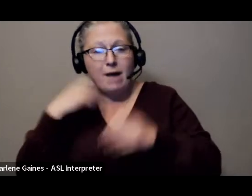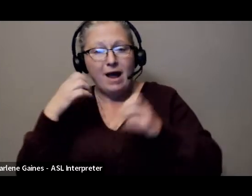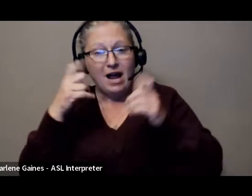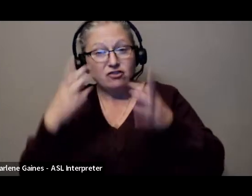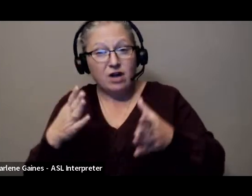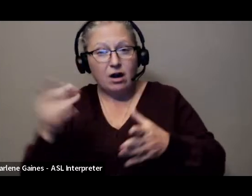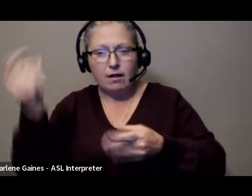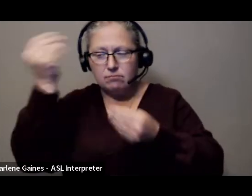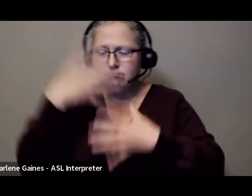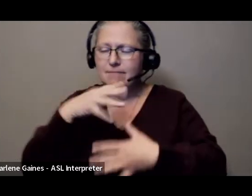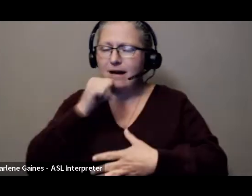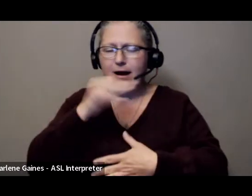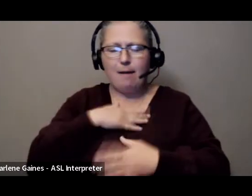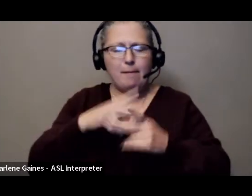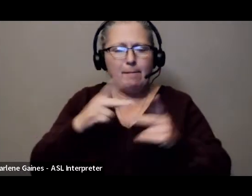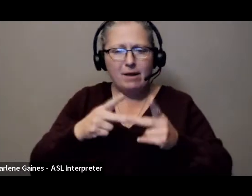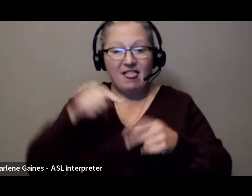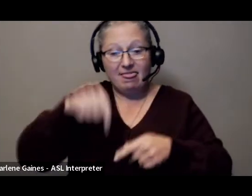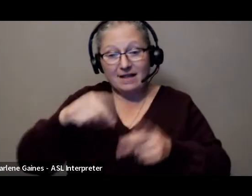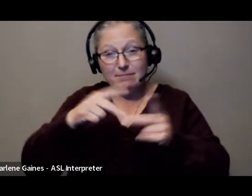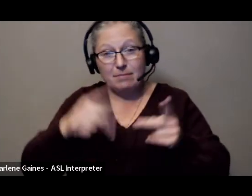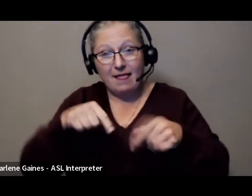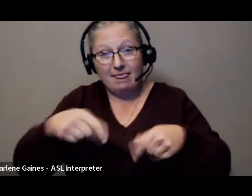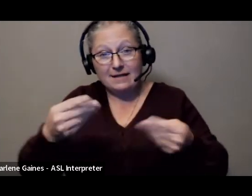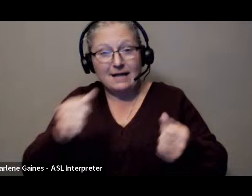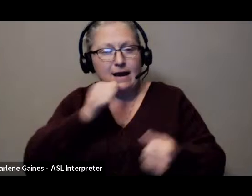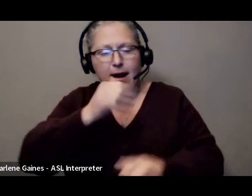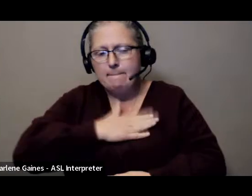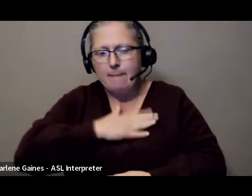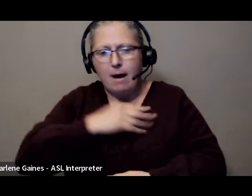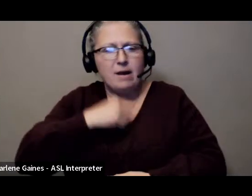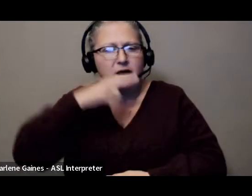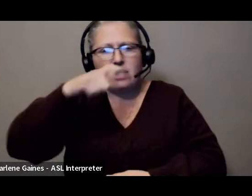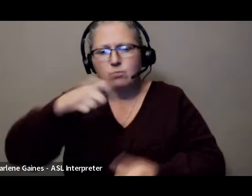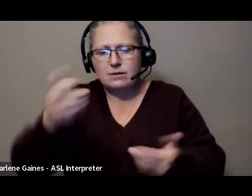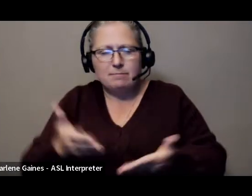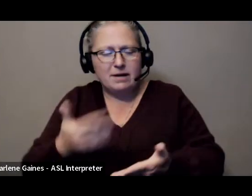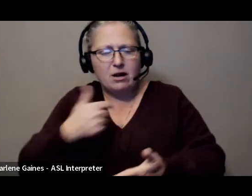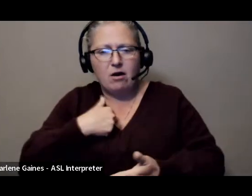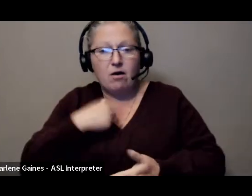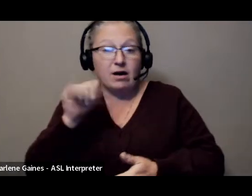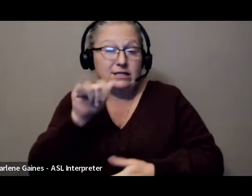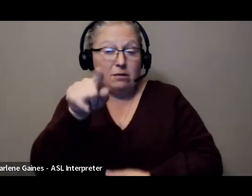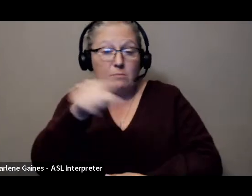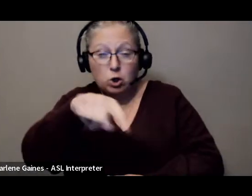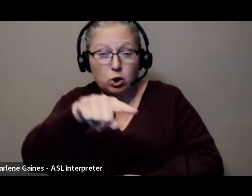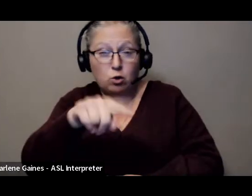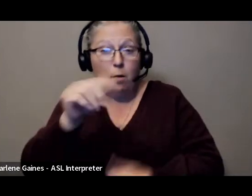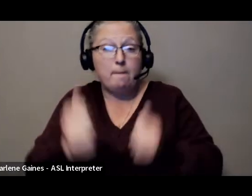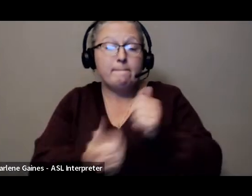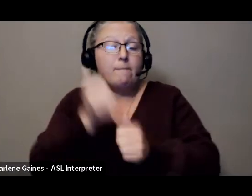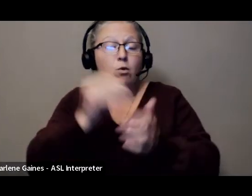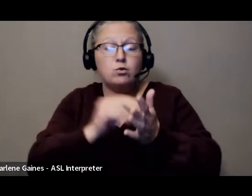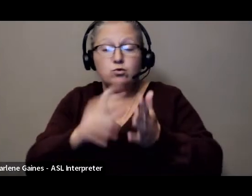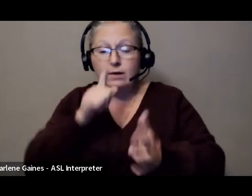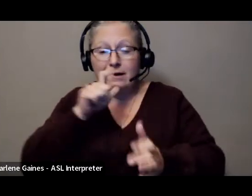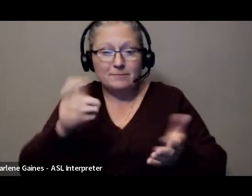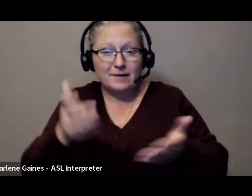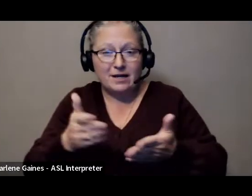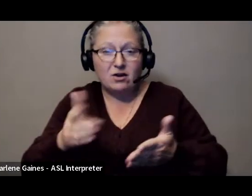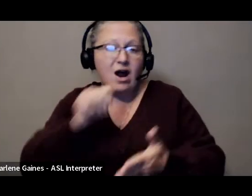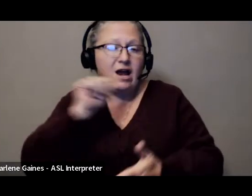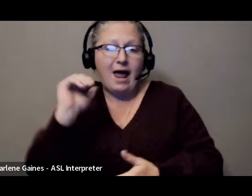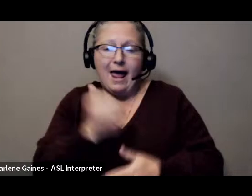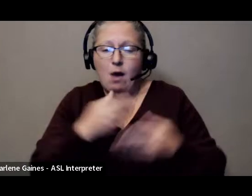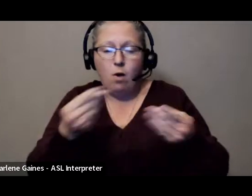not my place. Let me tell you, this place, this land isn't mine. I'm not supposed to be here. Neither are you, neither are most students. This is not